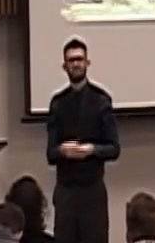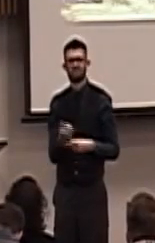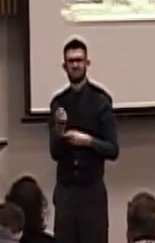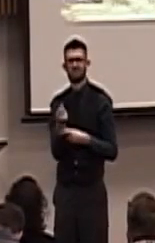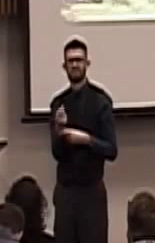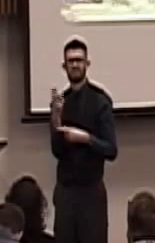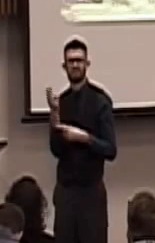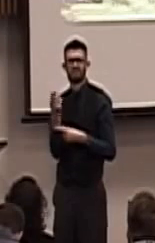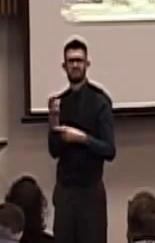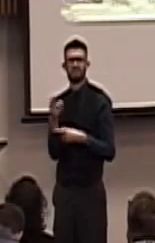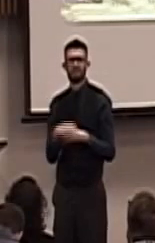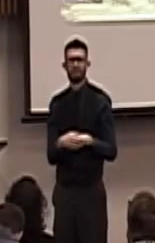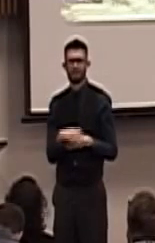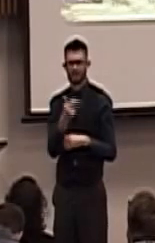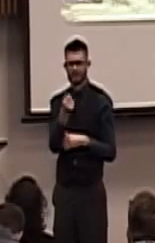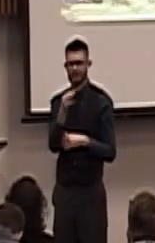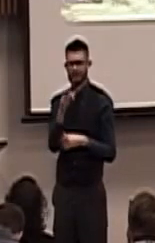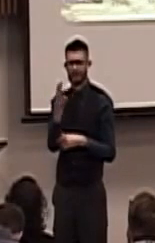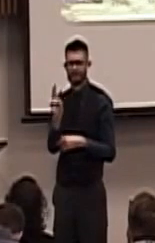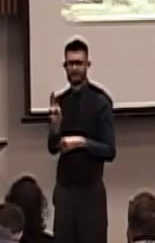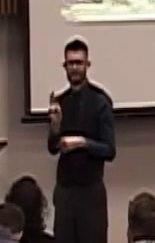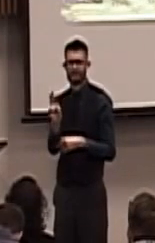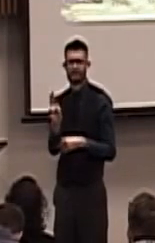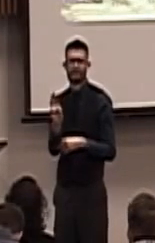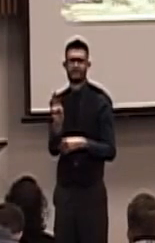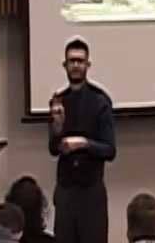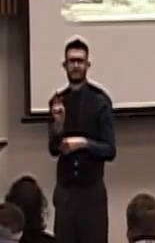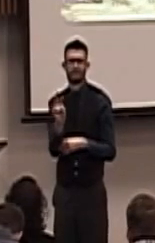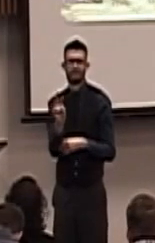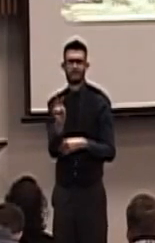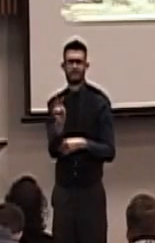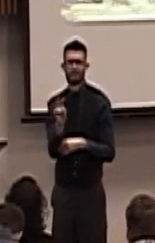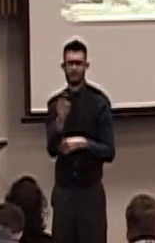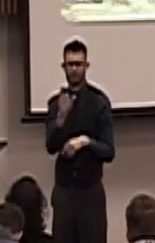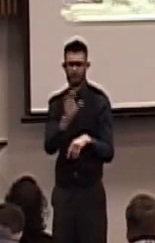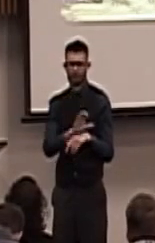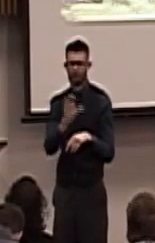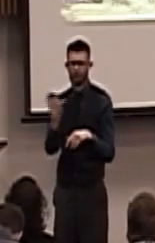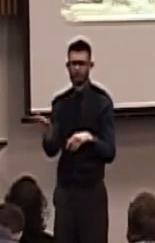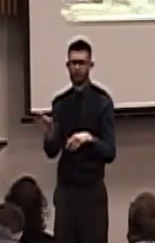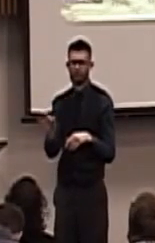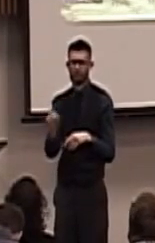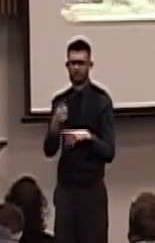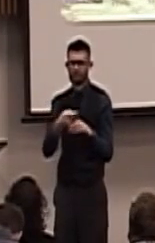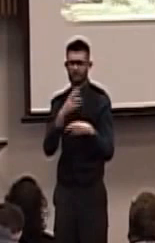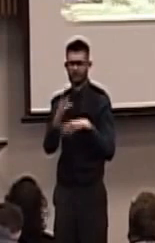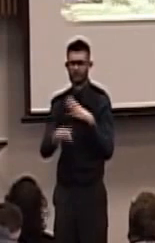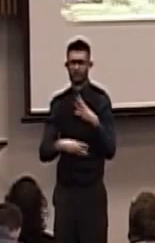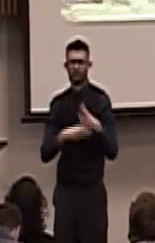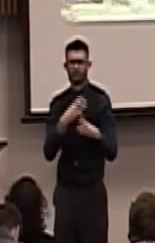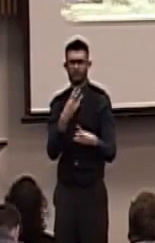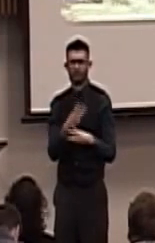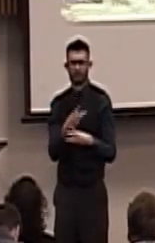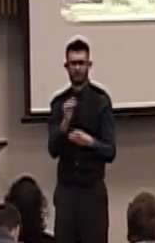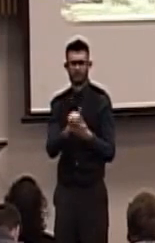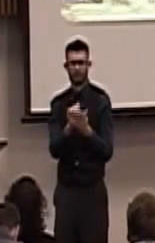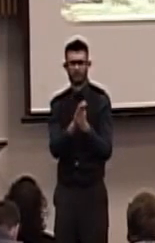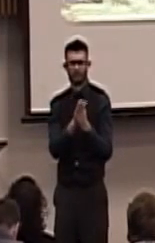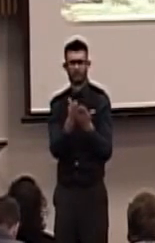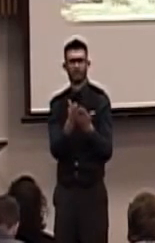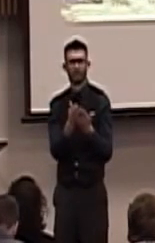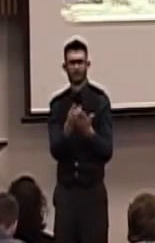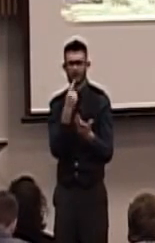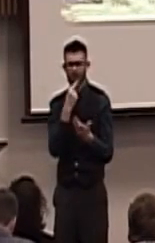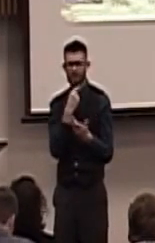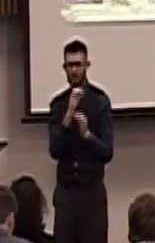In 1996, the Churches of Christ Around the World book said that there is